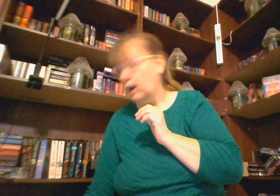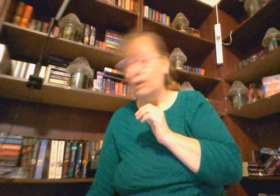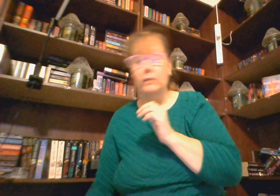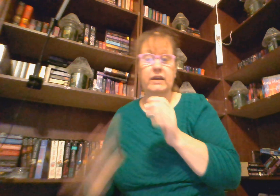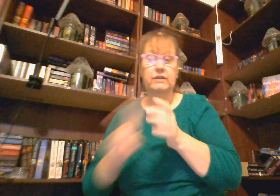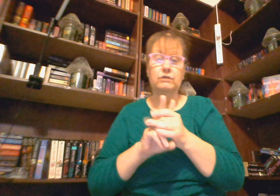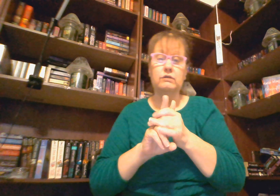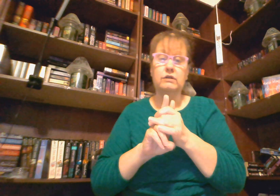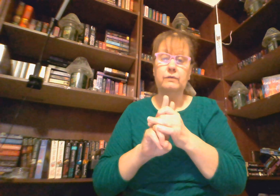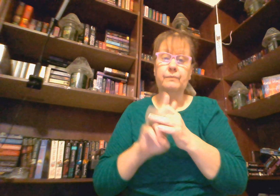Oh, and